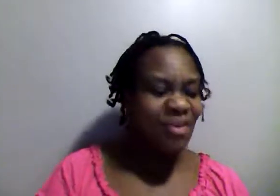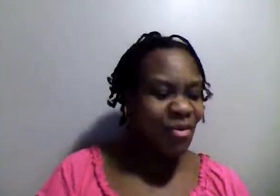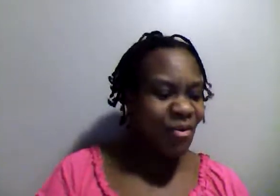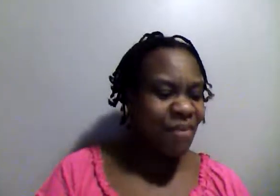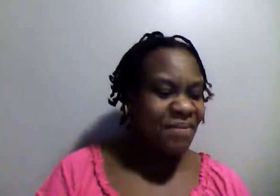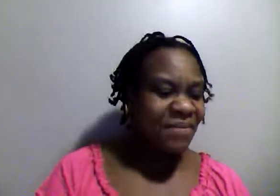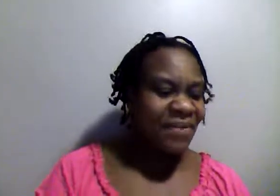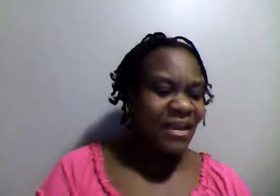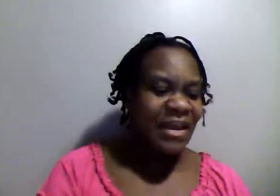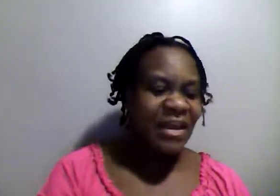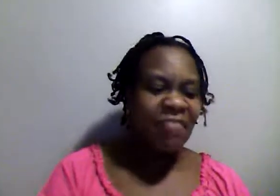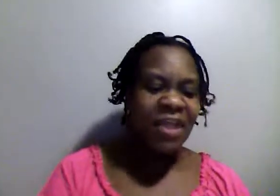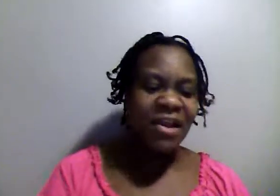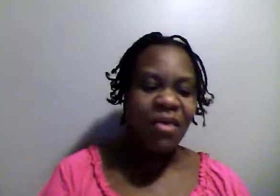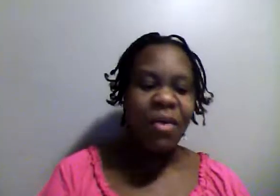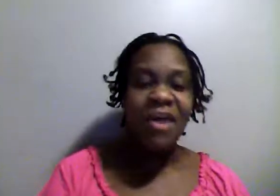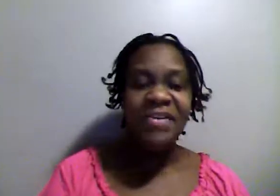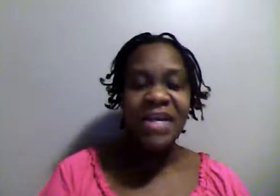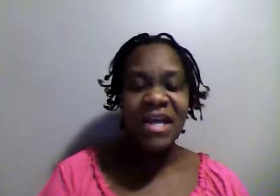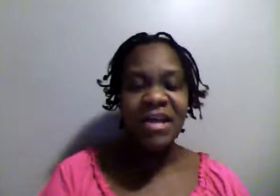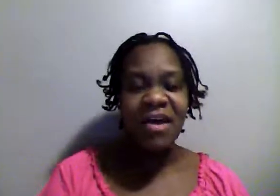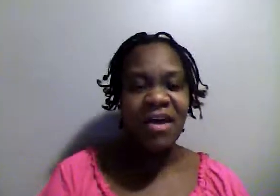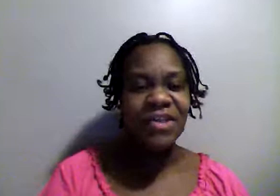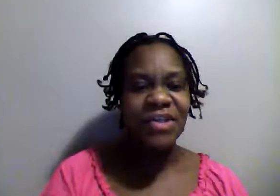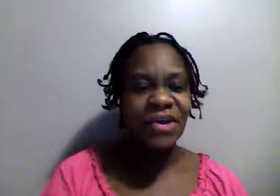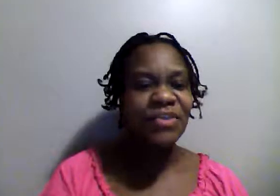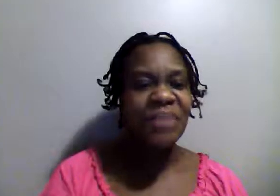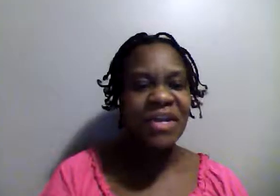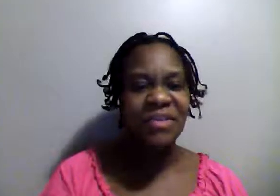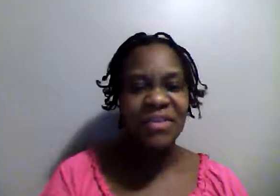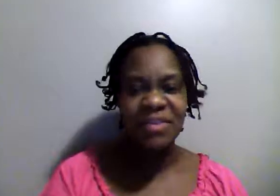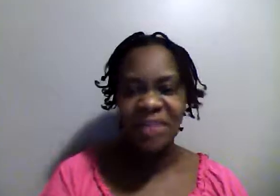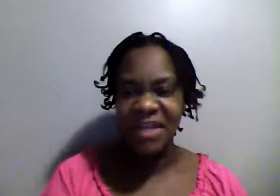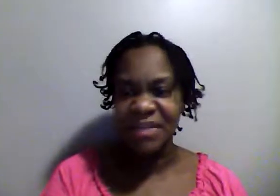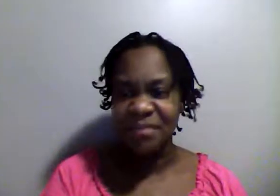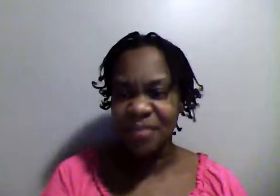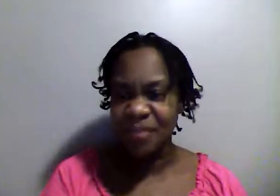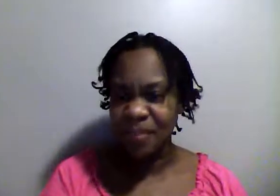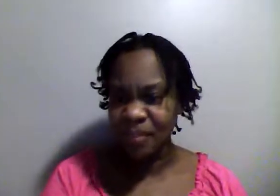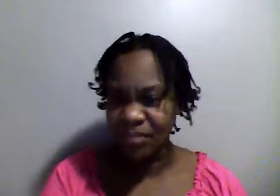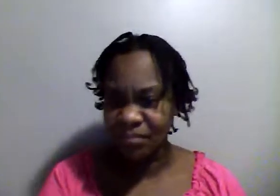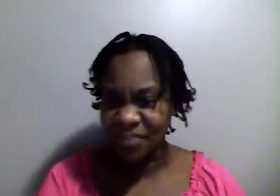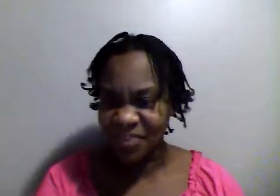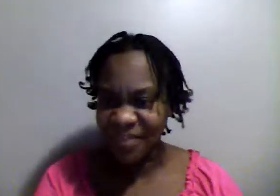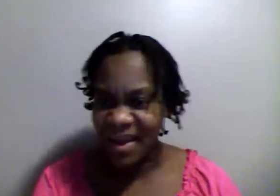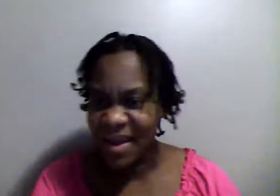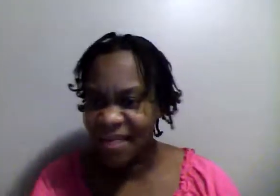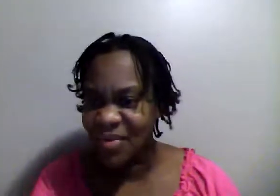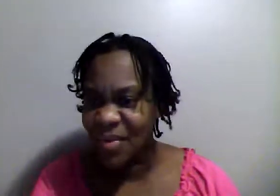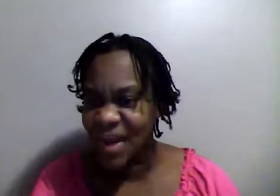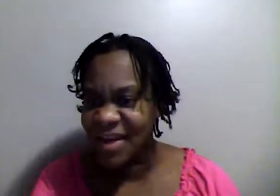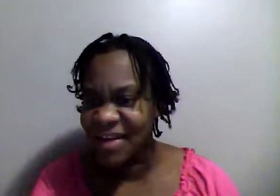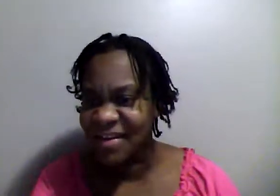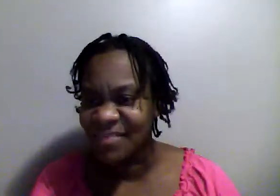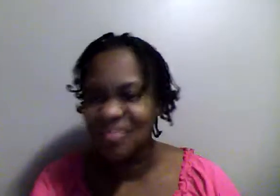So irregular watering can cause your tomato to split. I have no idea.